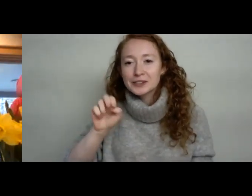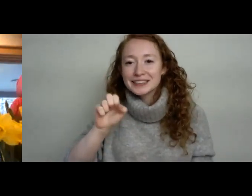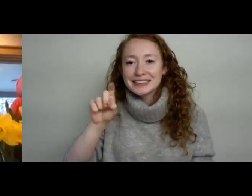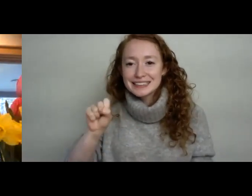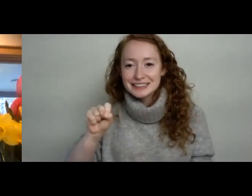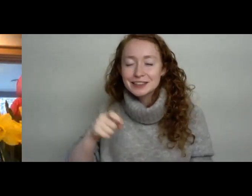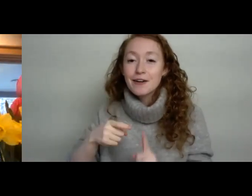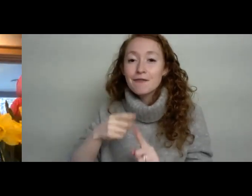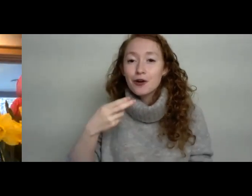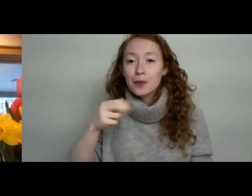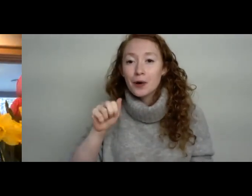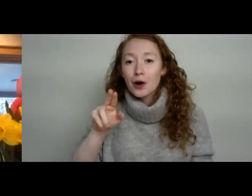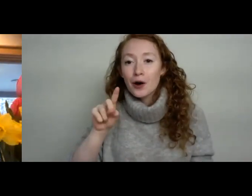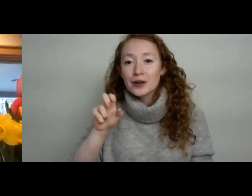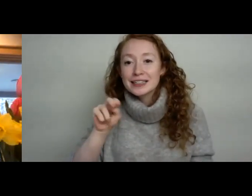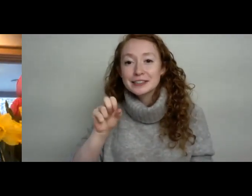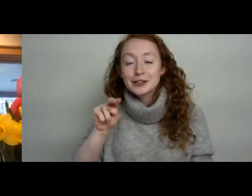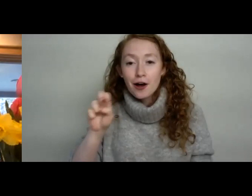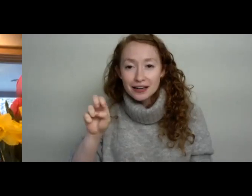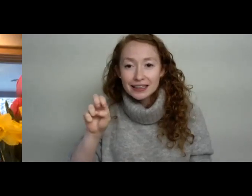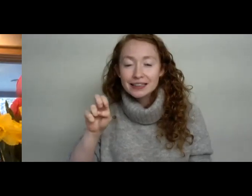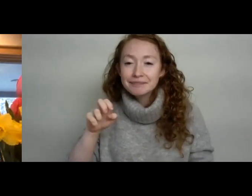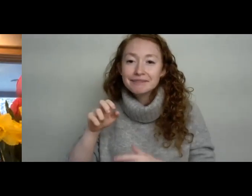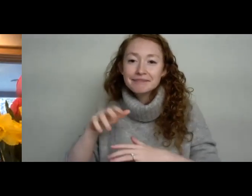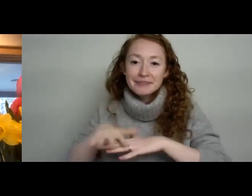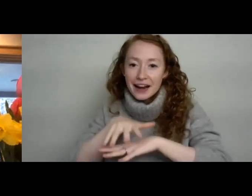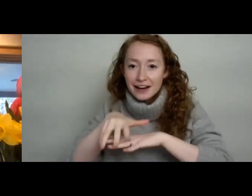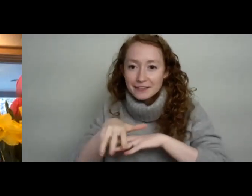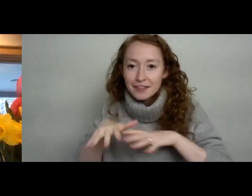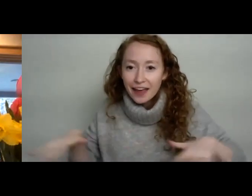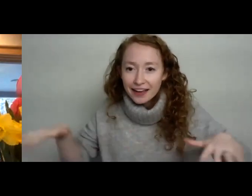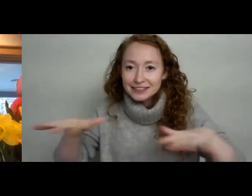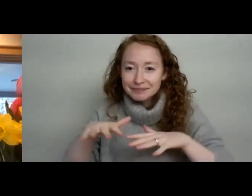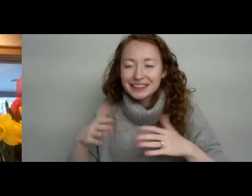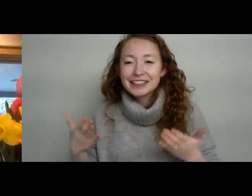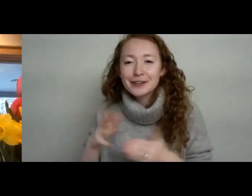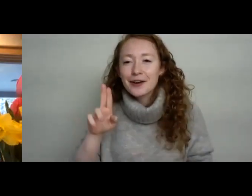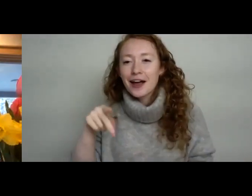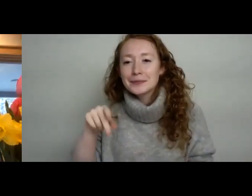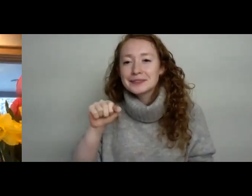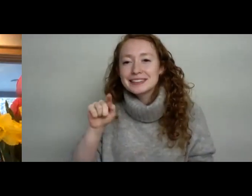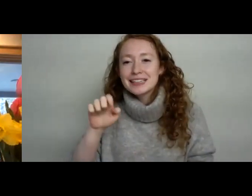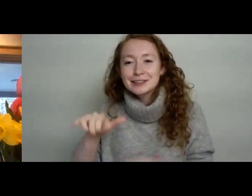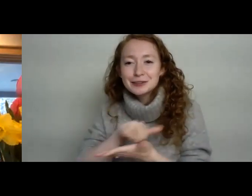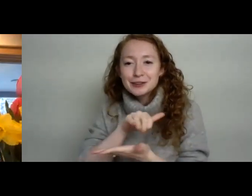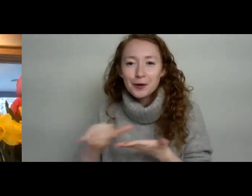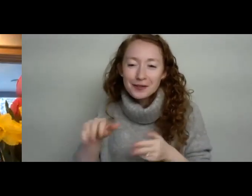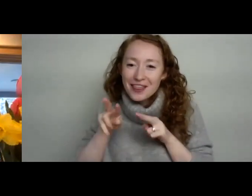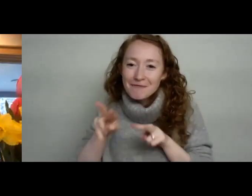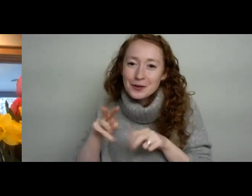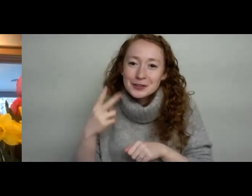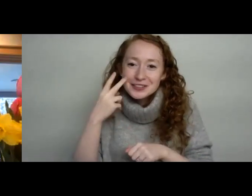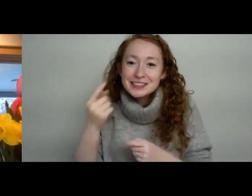lands here in the Finger Lakes of upstate New York. Can't wait to see you here on the farm one day. Sending love to